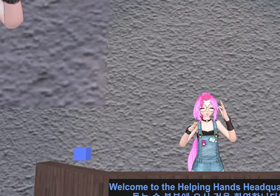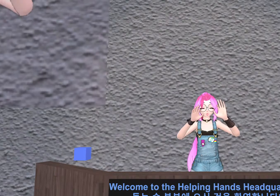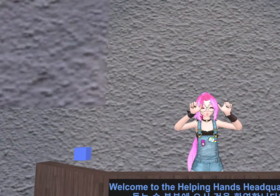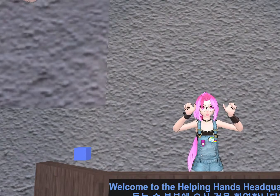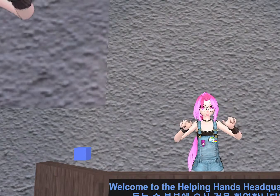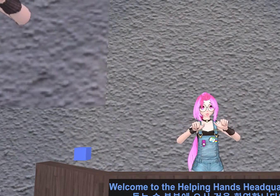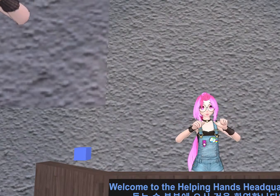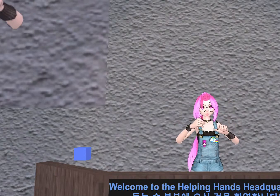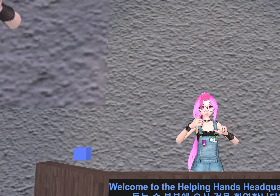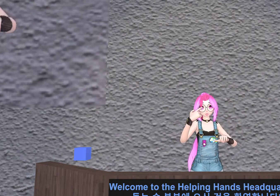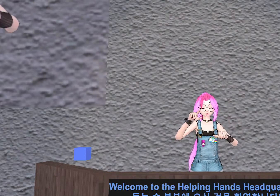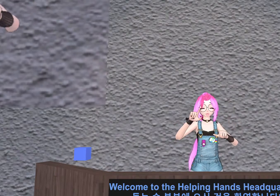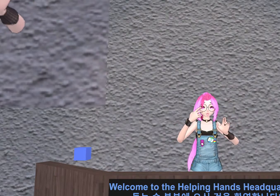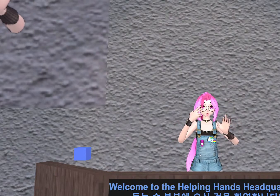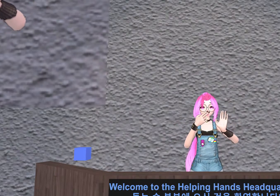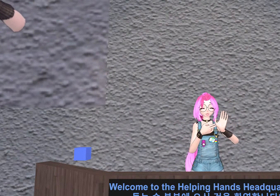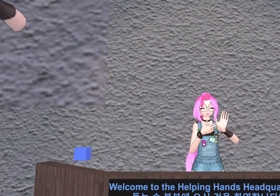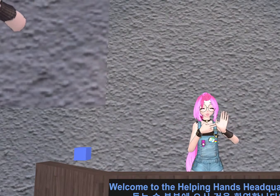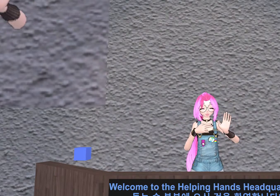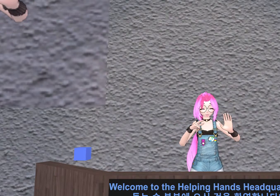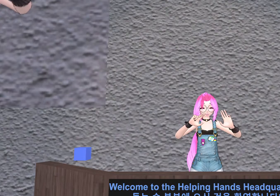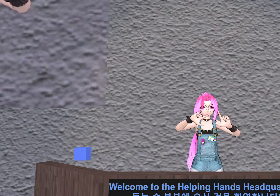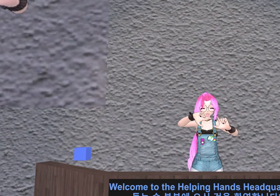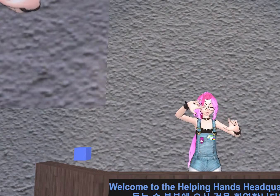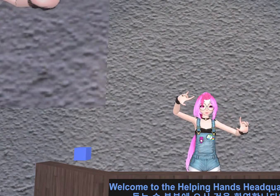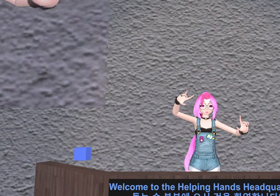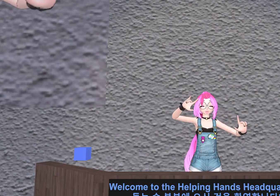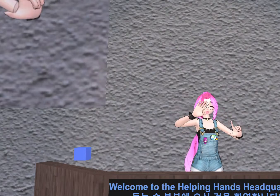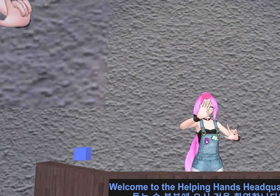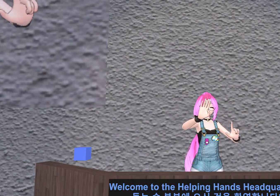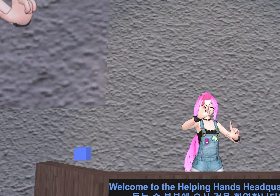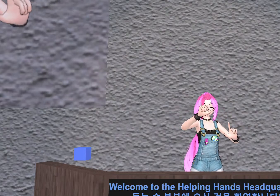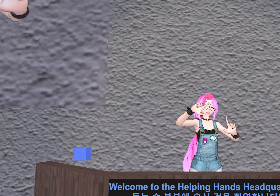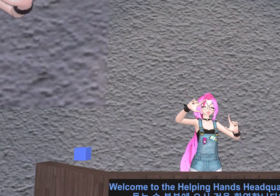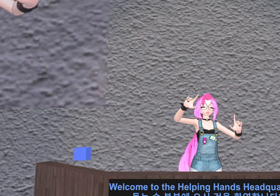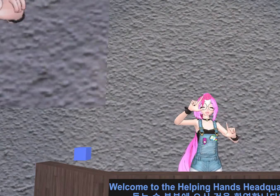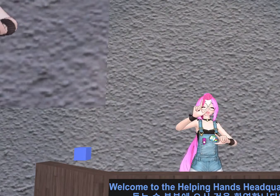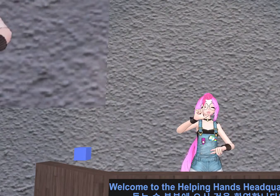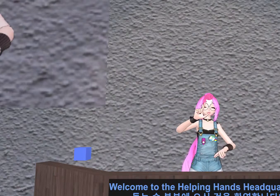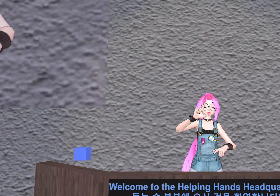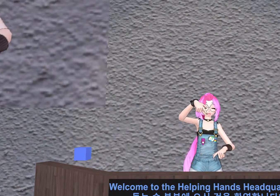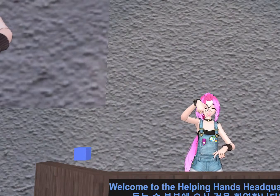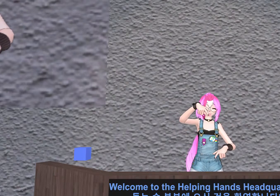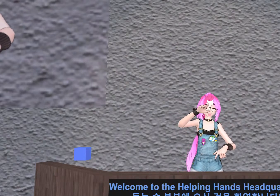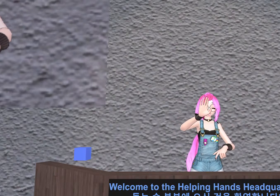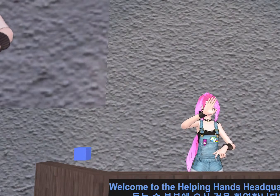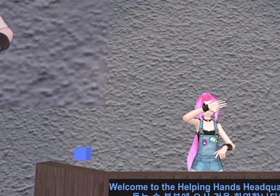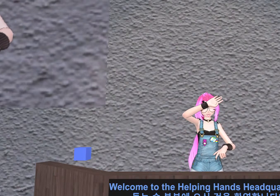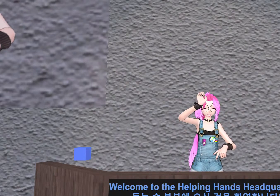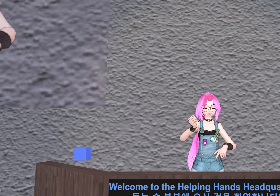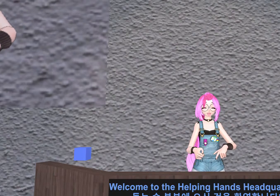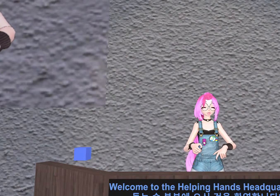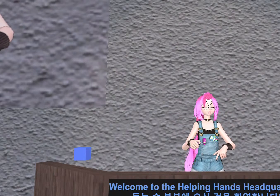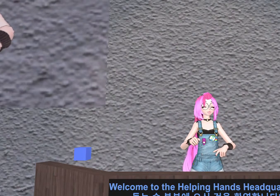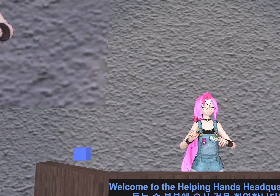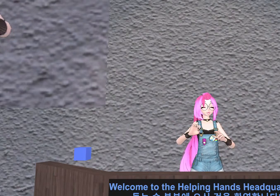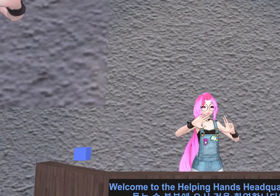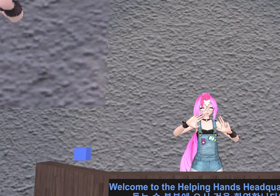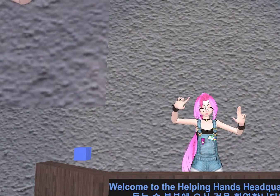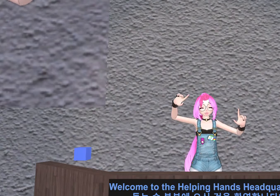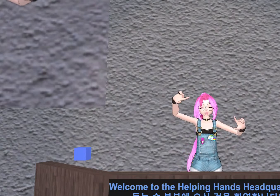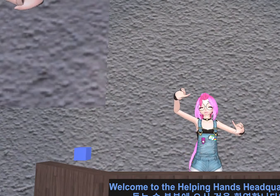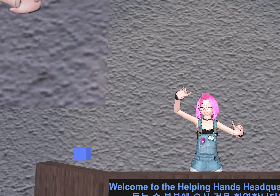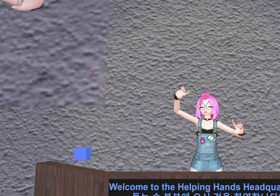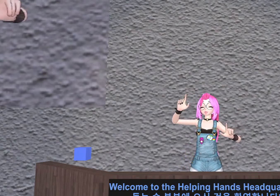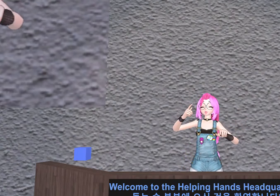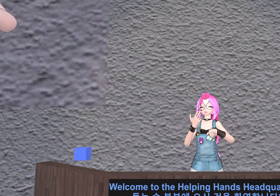the new format for when you're joining somebody. Like, first of all, the bio takes up like